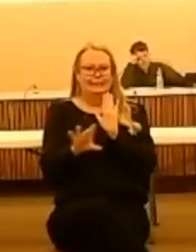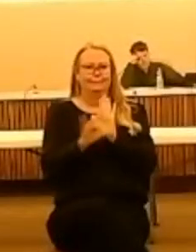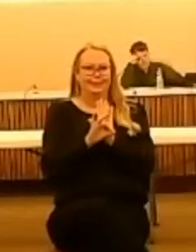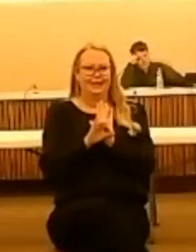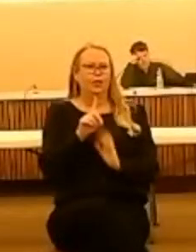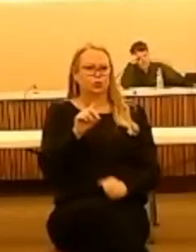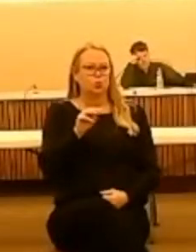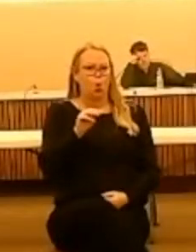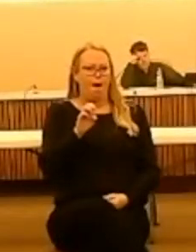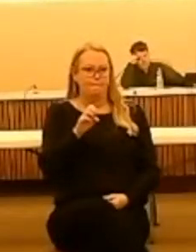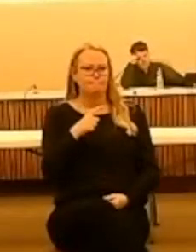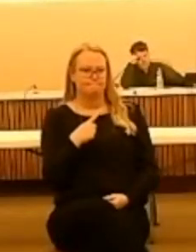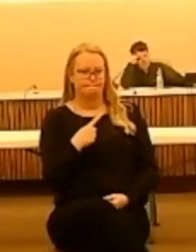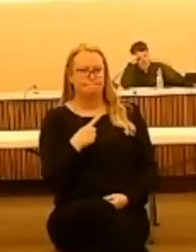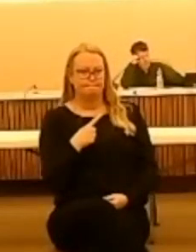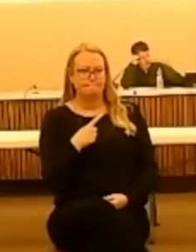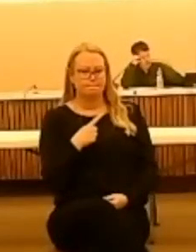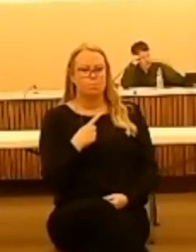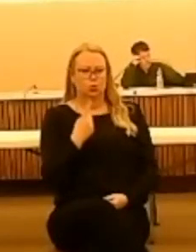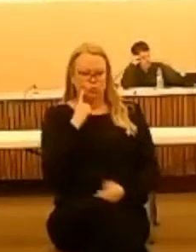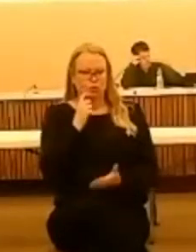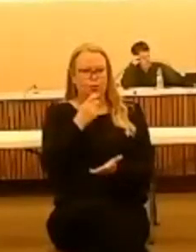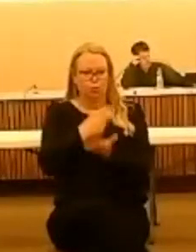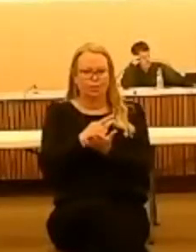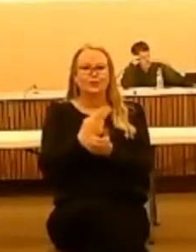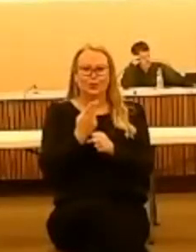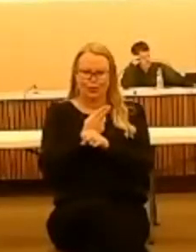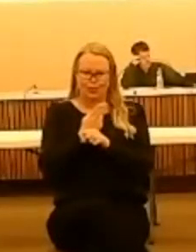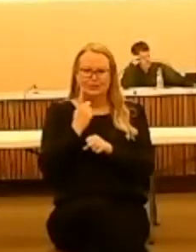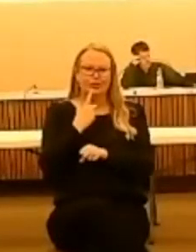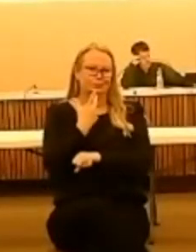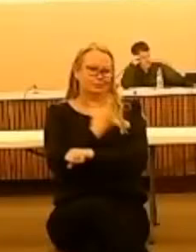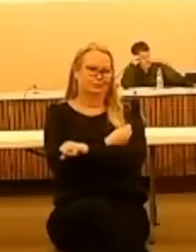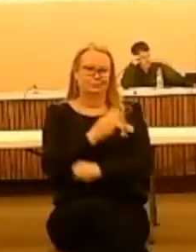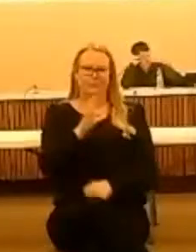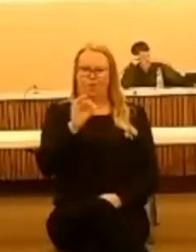Arena for COVID vaccinations.